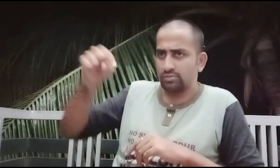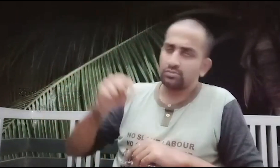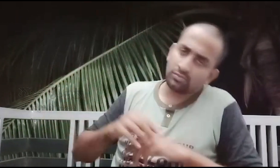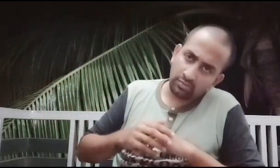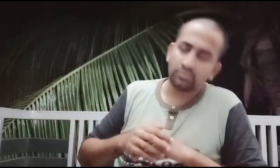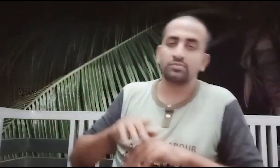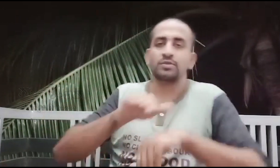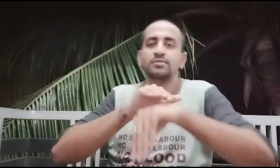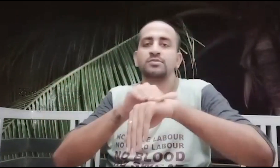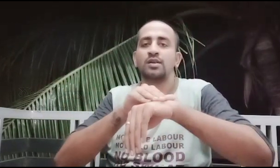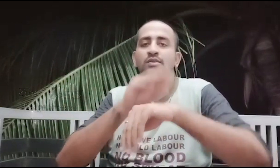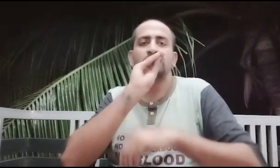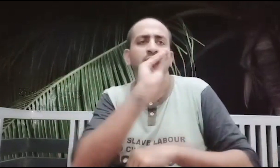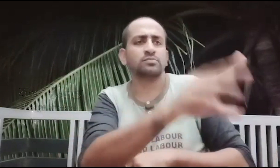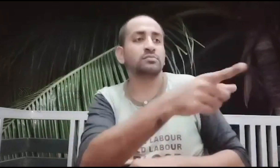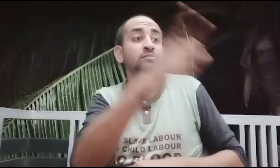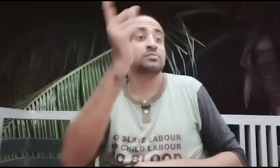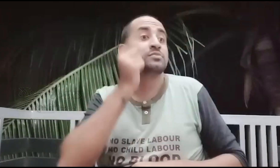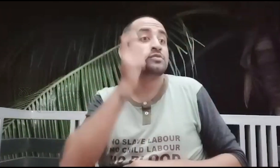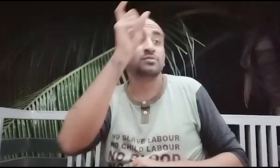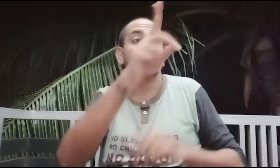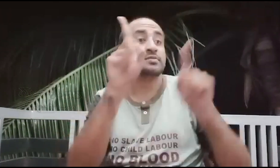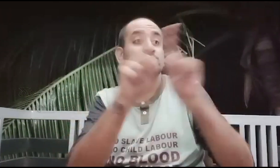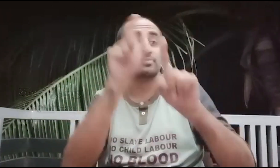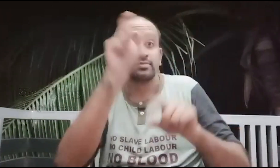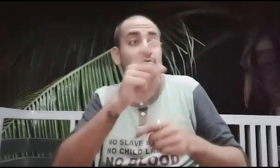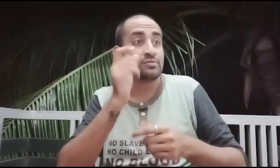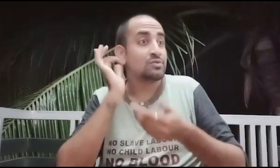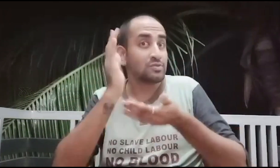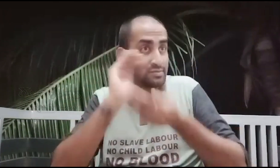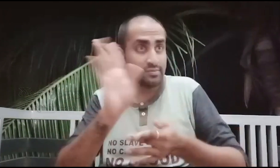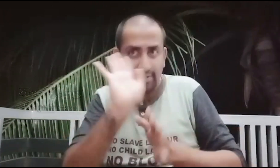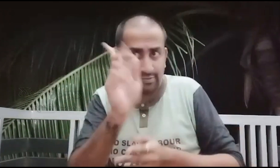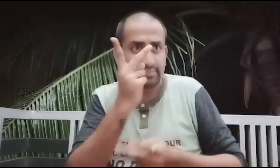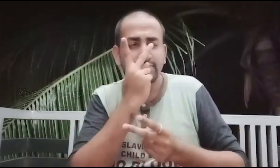The judge said, "Come, bring him." Ordered him to come.